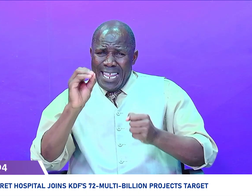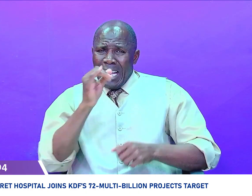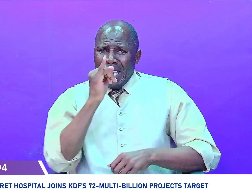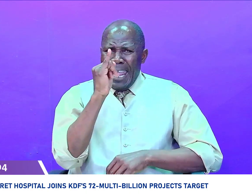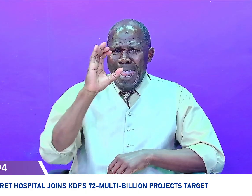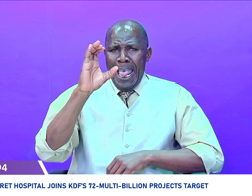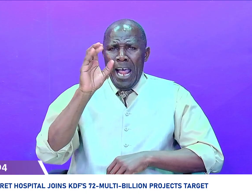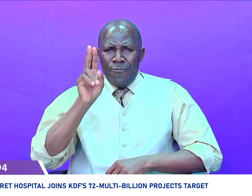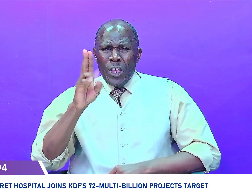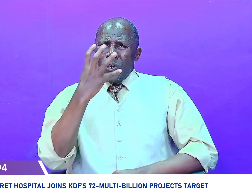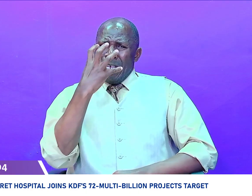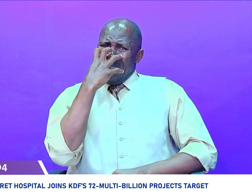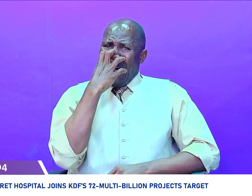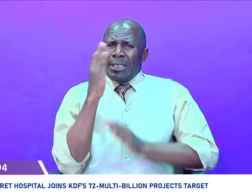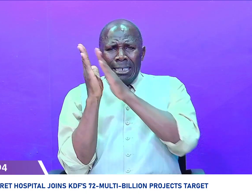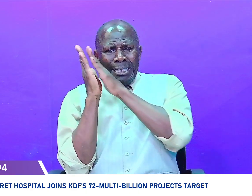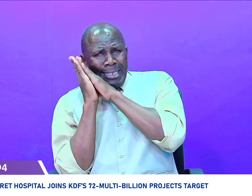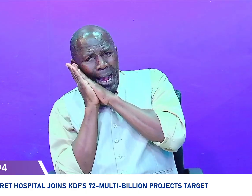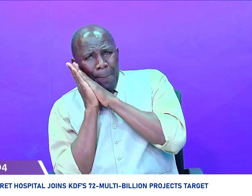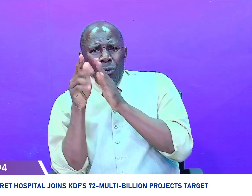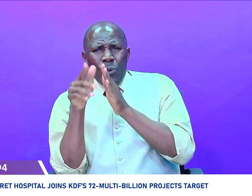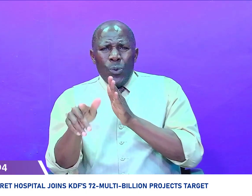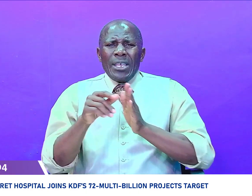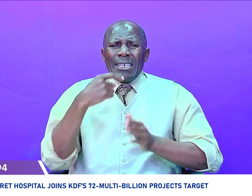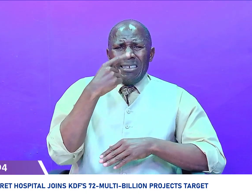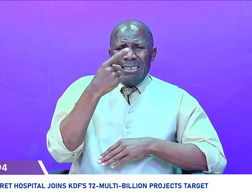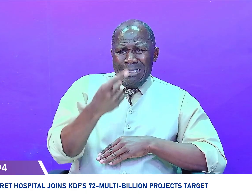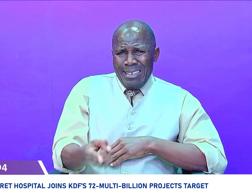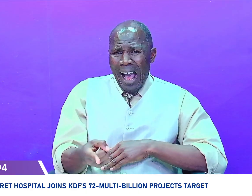beds and state-of-the-art facilities.